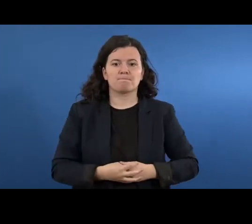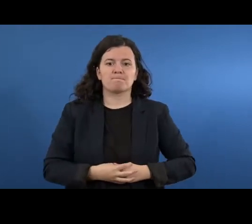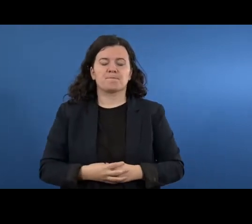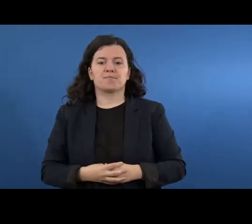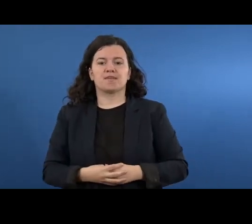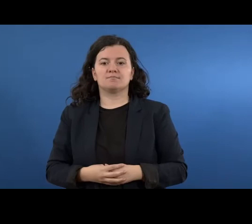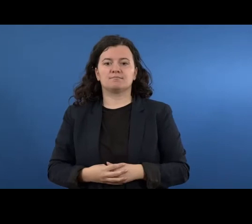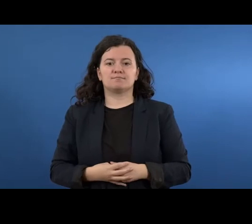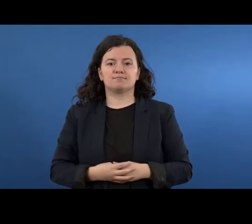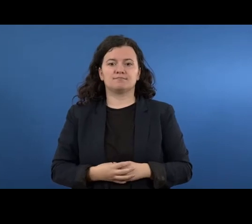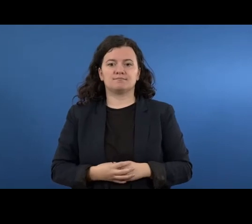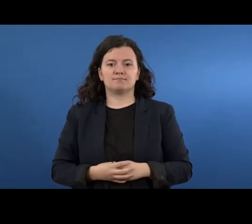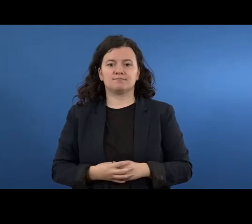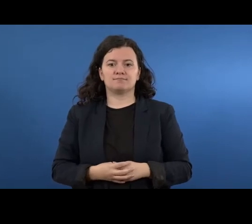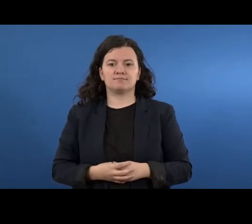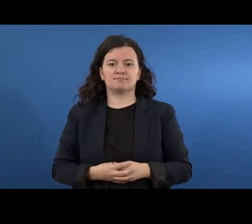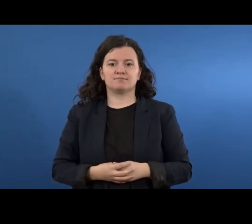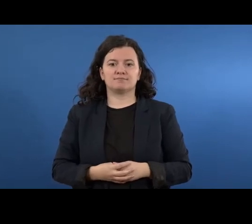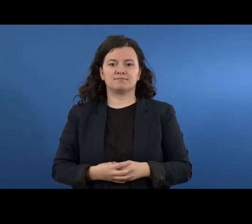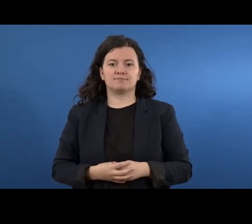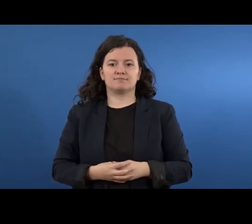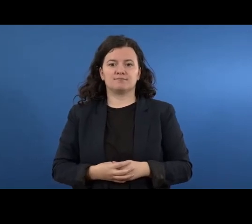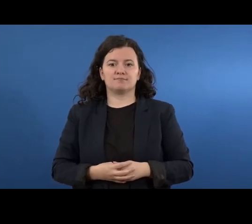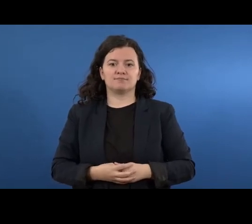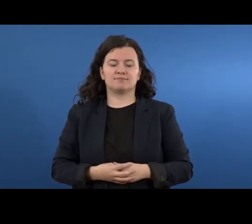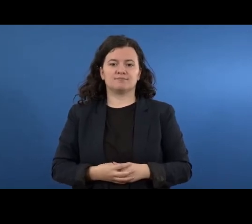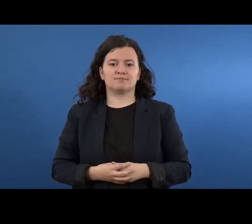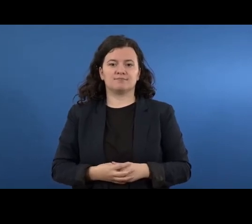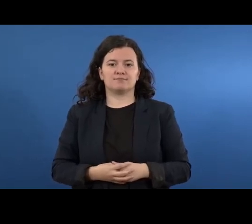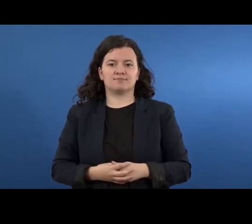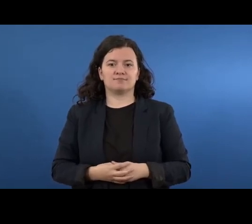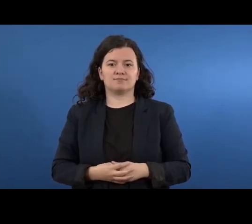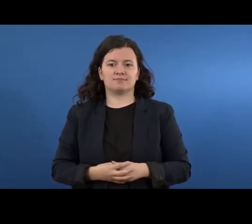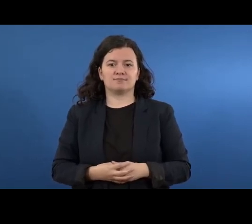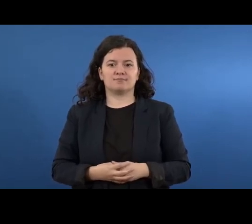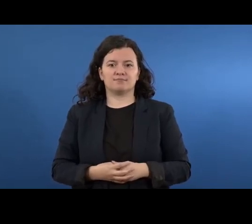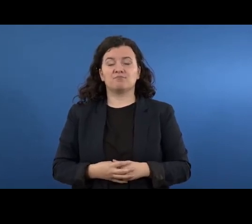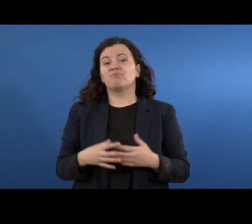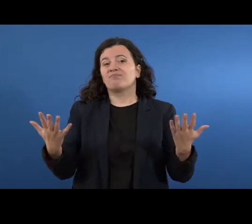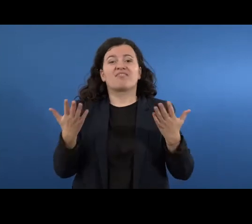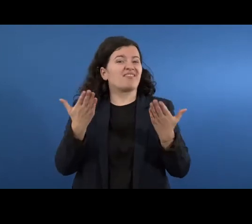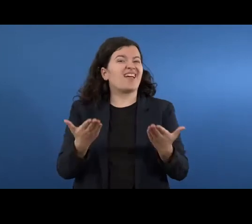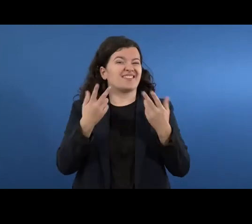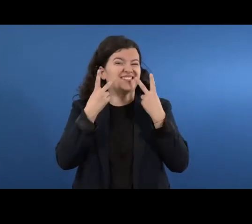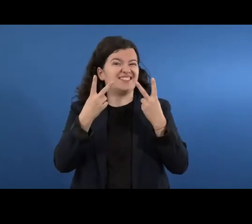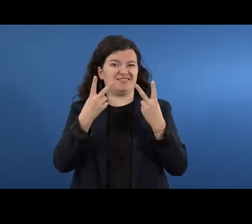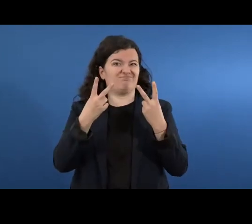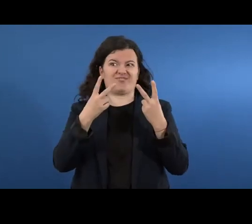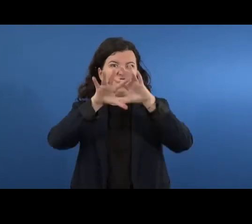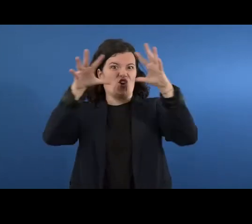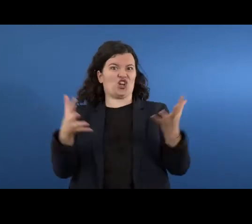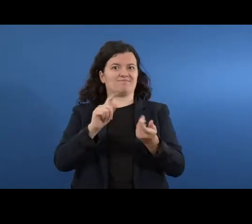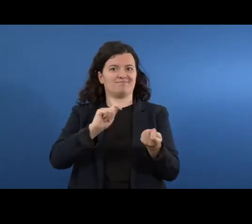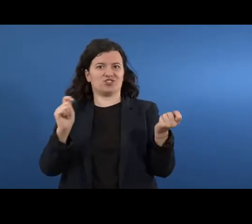us encountered a rapid transition to digital setups, hybrid workspaces, and I encourage everyone